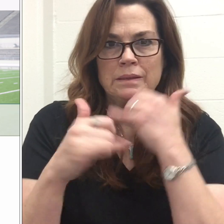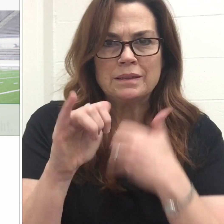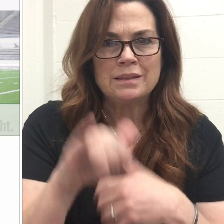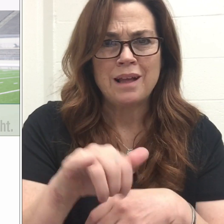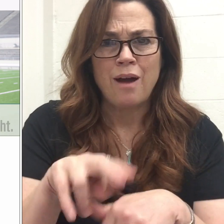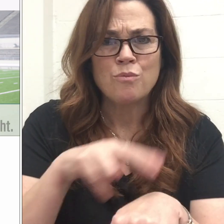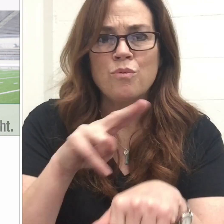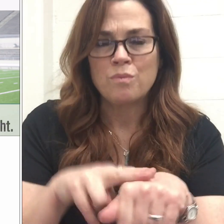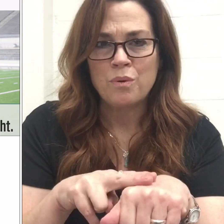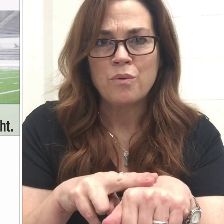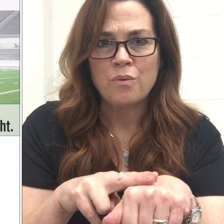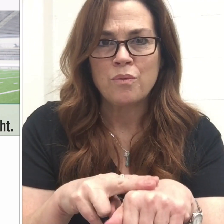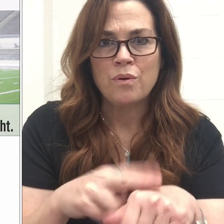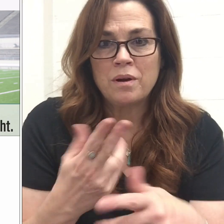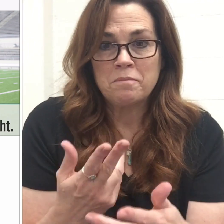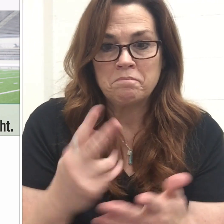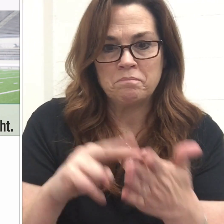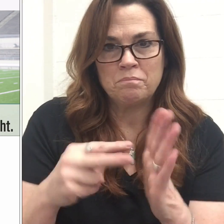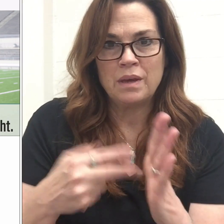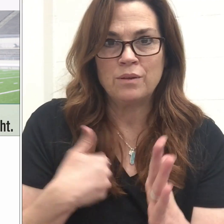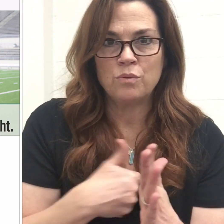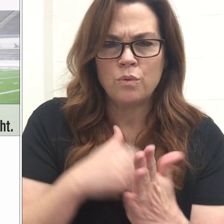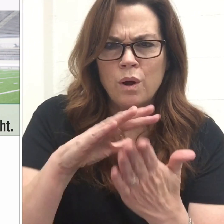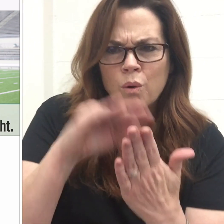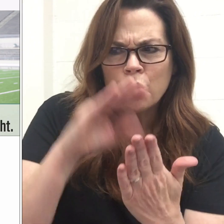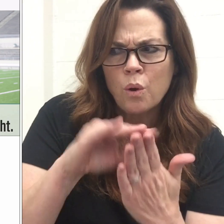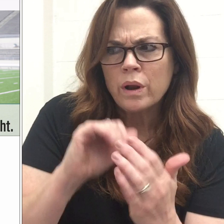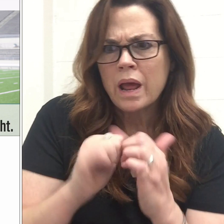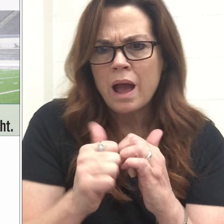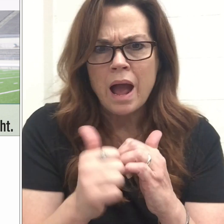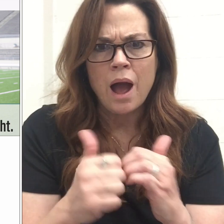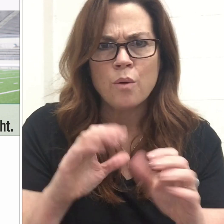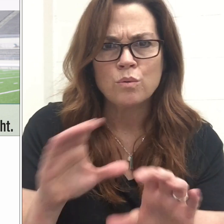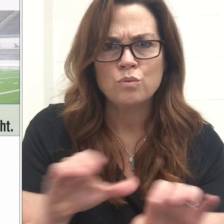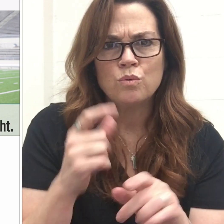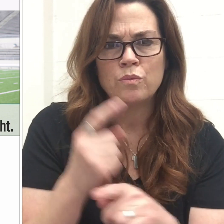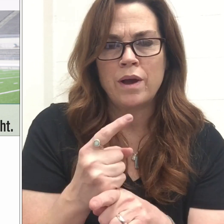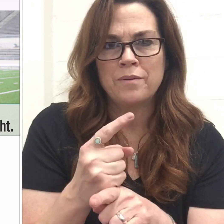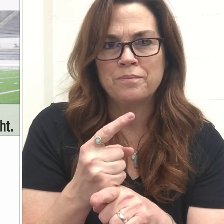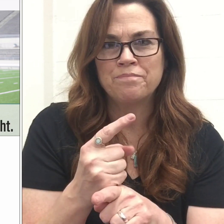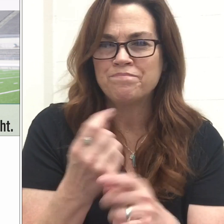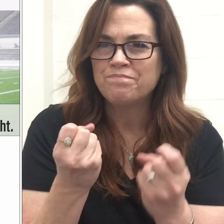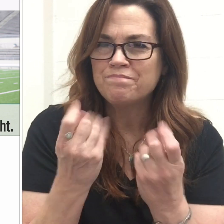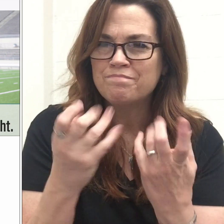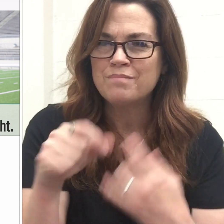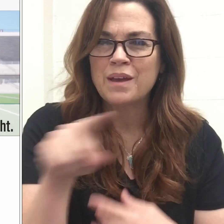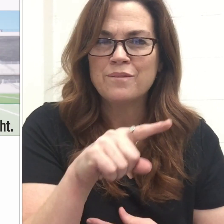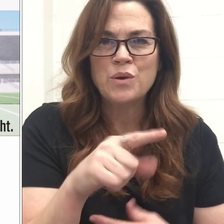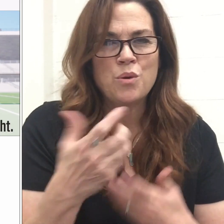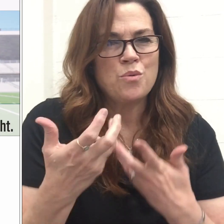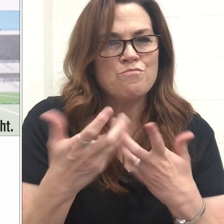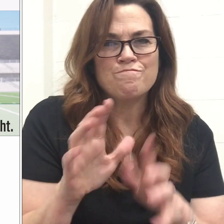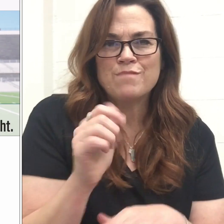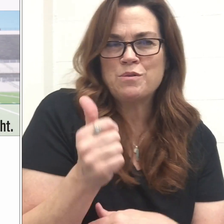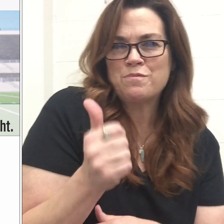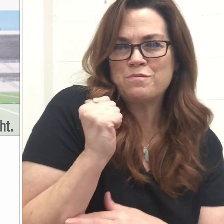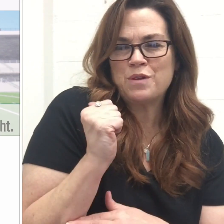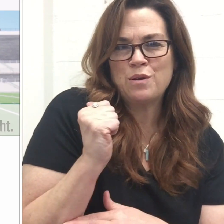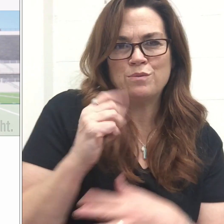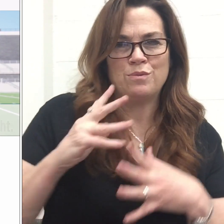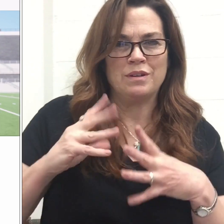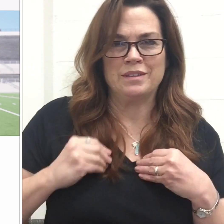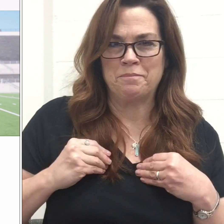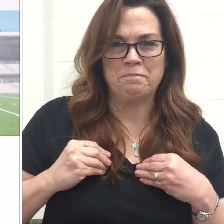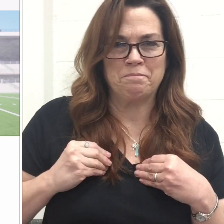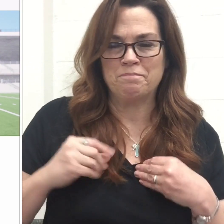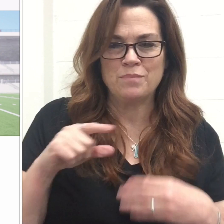in learning how to get things right. And yet, many of you don't want to hear that. You wear yourselves out